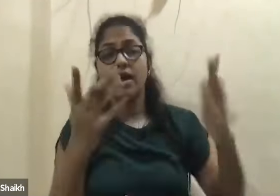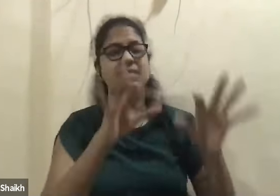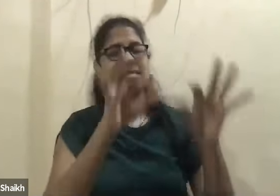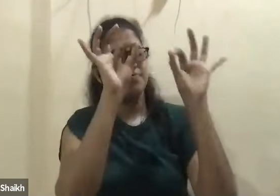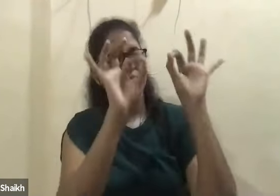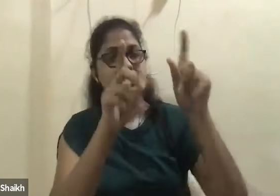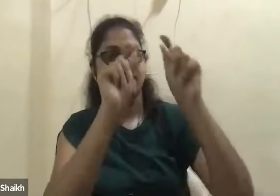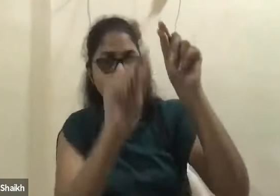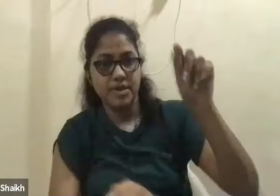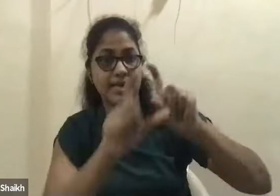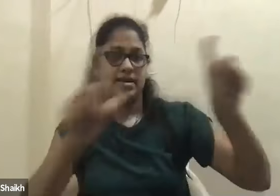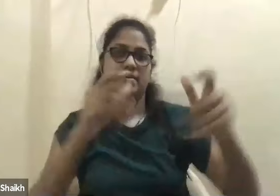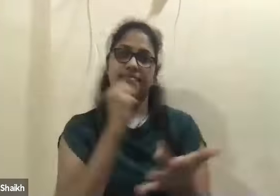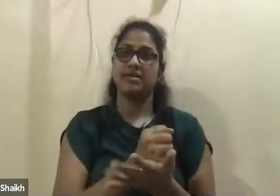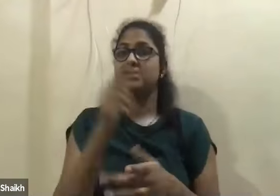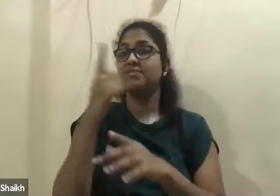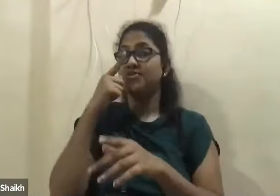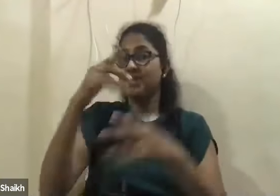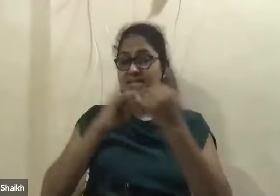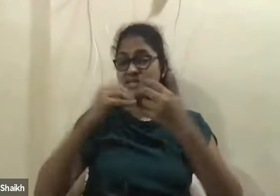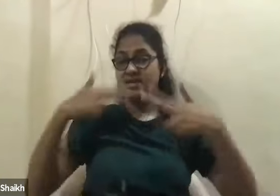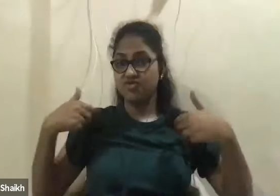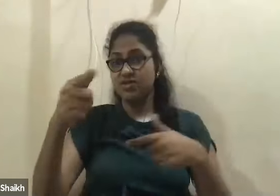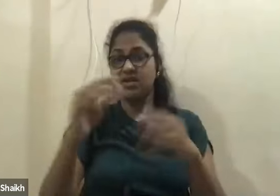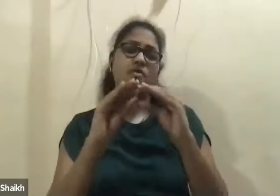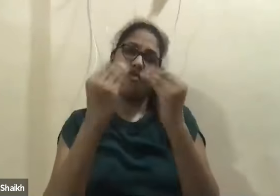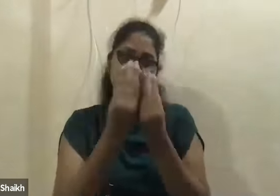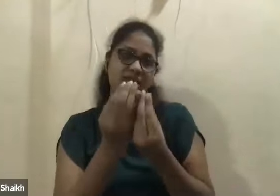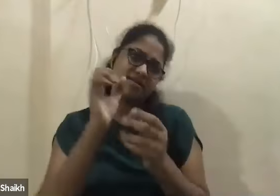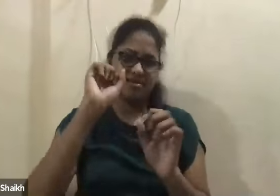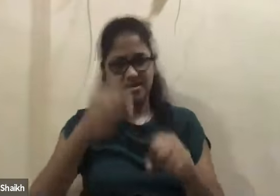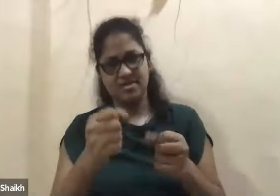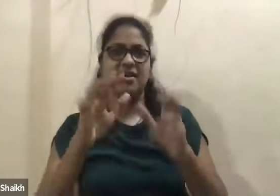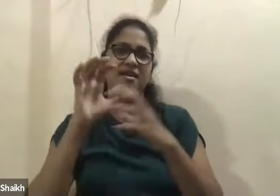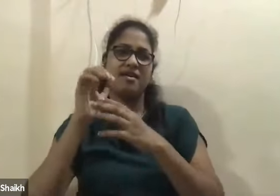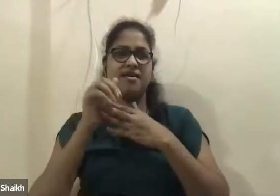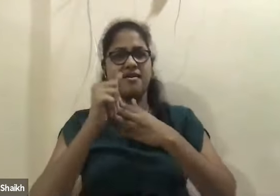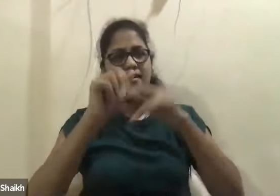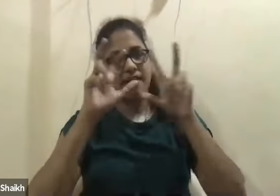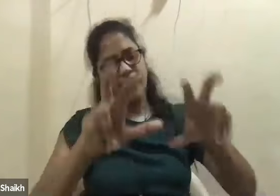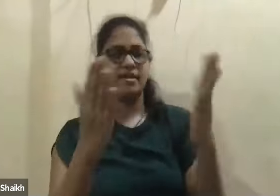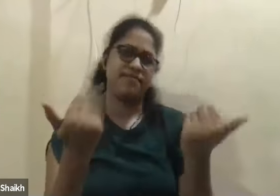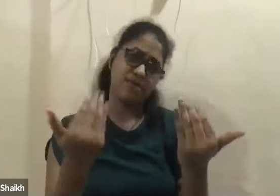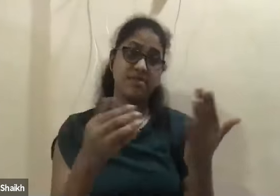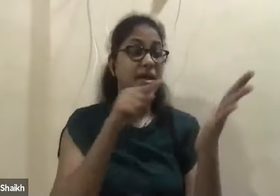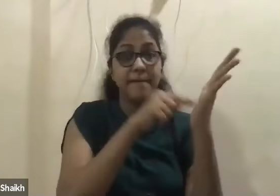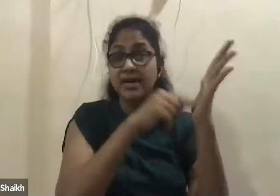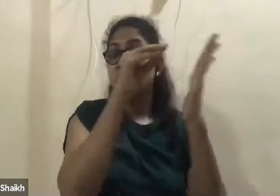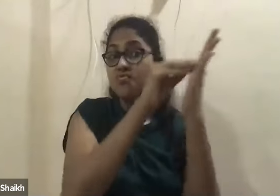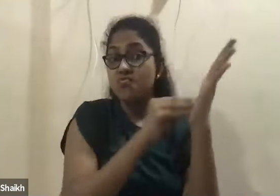know, an organization also can become, you know, part of legal guardian. Yes. But that should be mentioned in the... That should be mentioned.